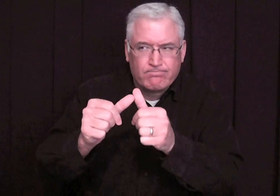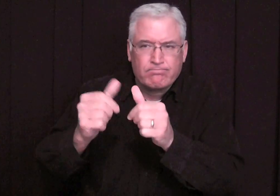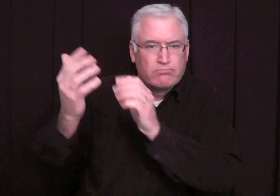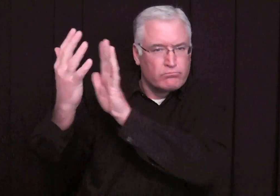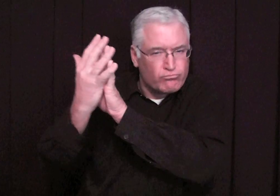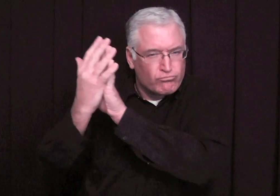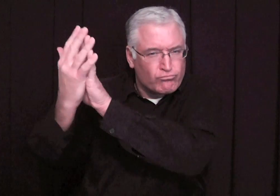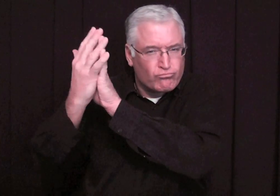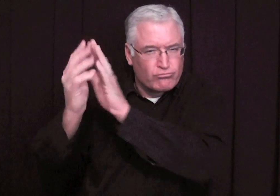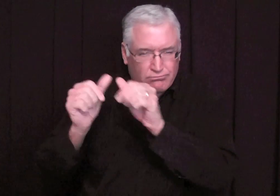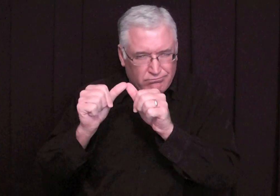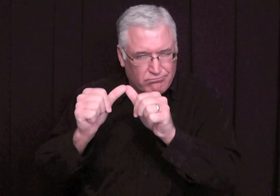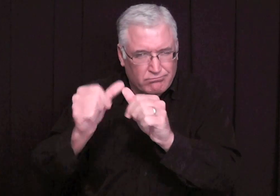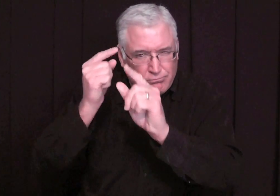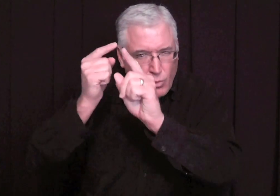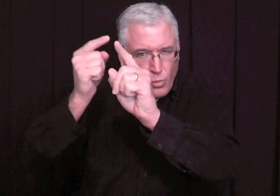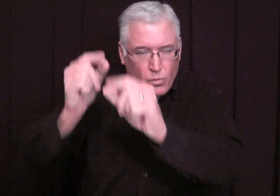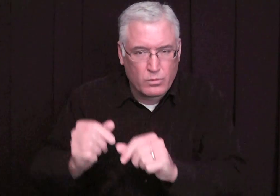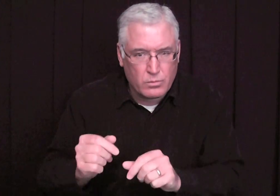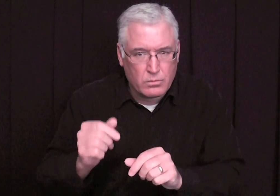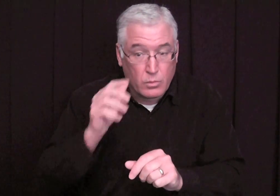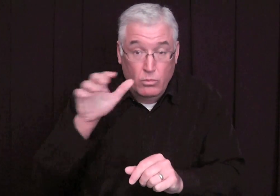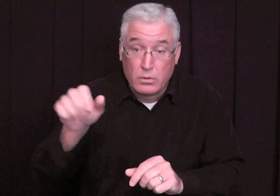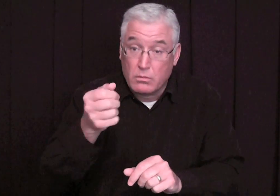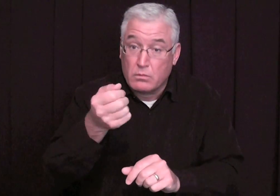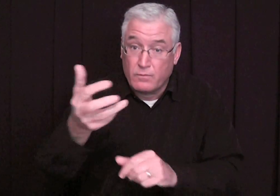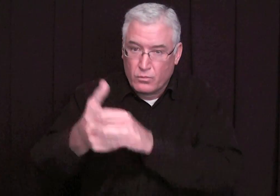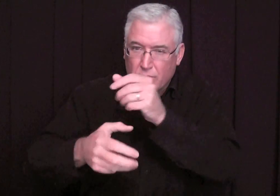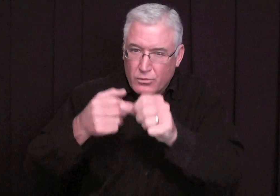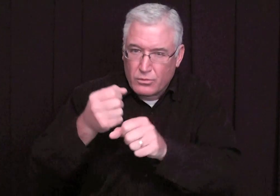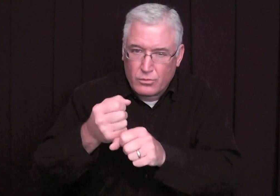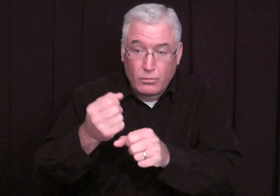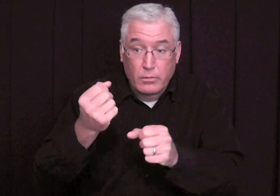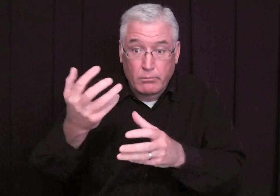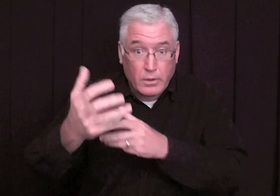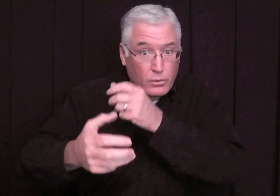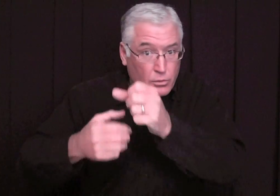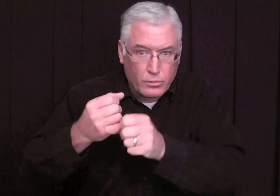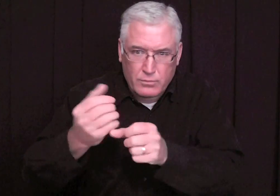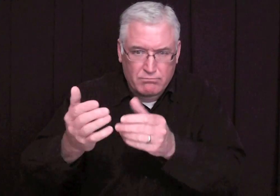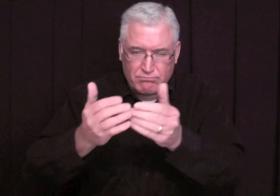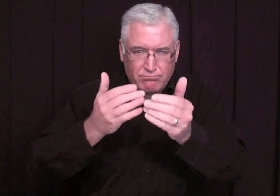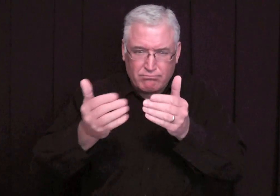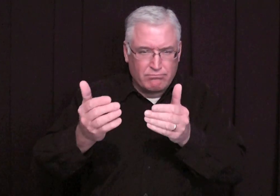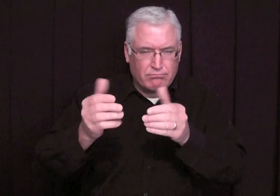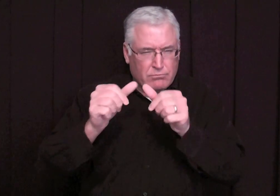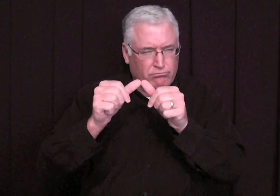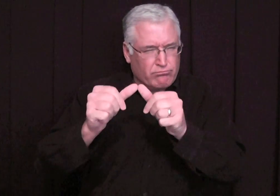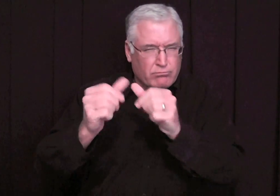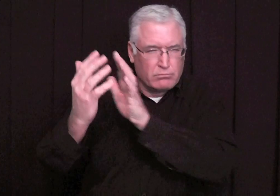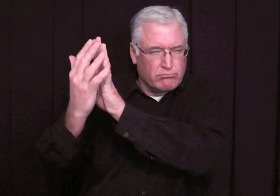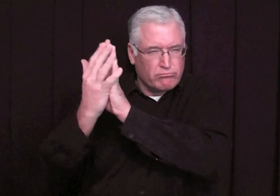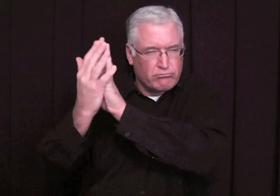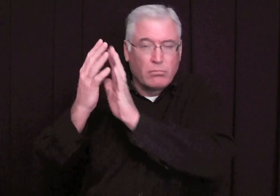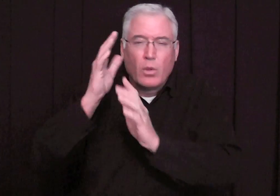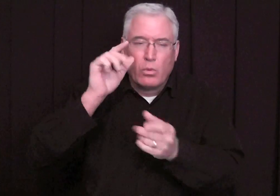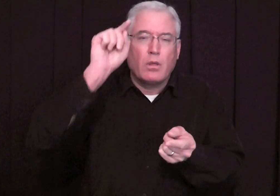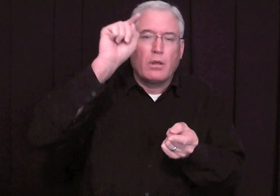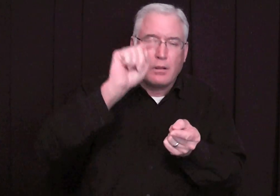sin is, your relationship with him, he can help you with this. He will do the work to help you. Continue